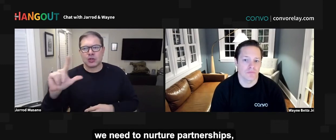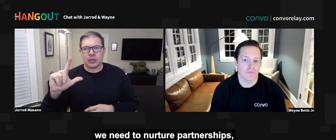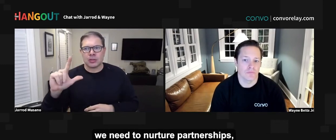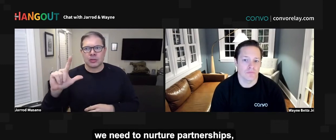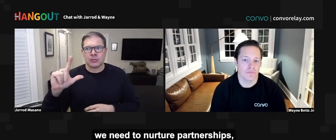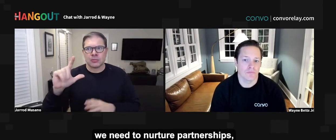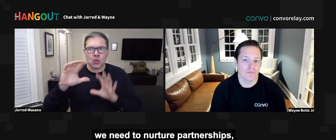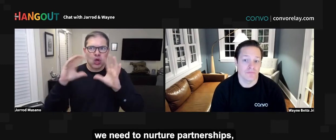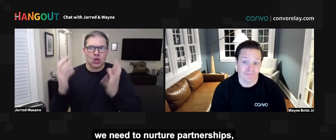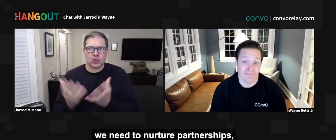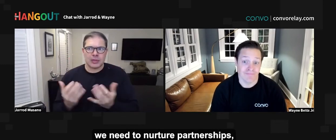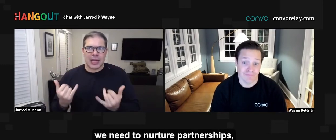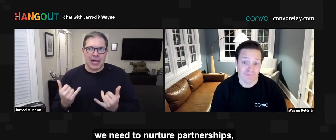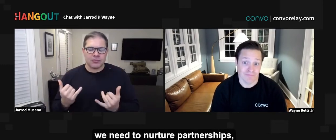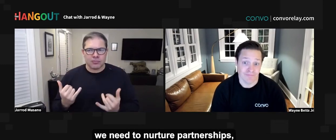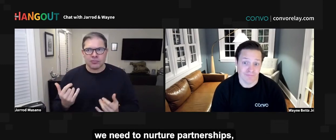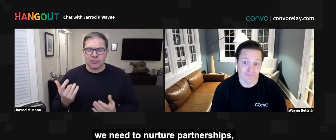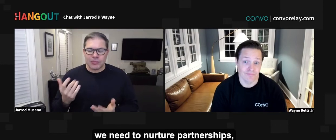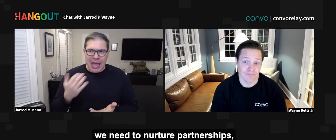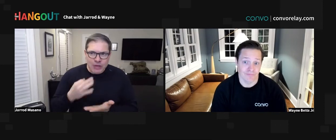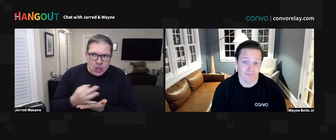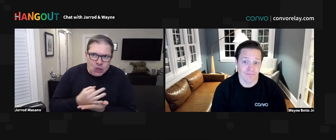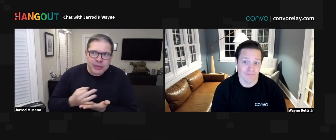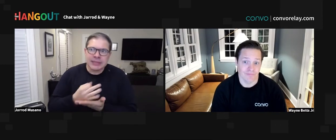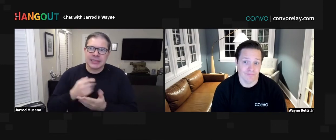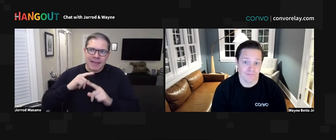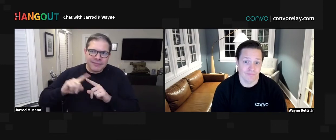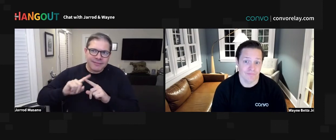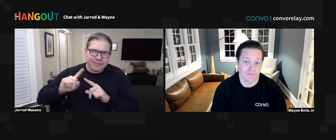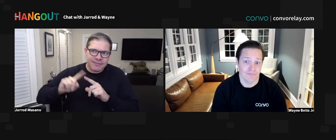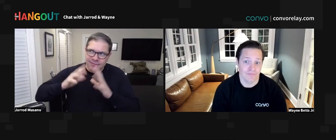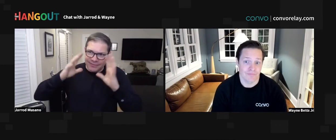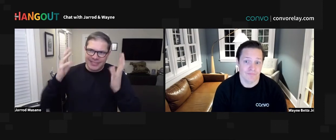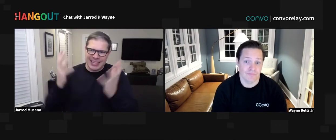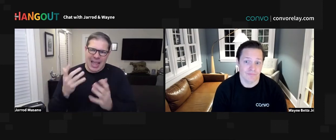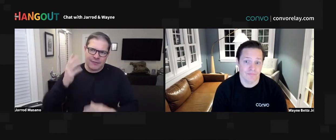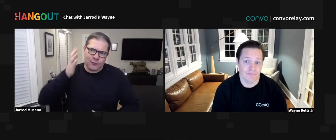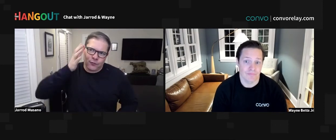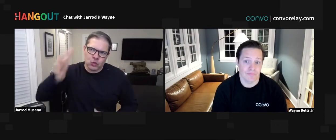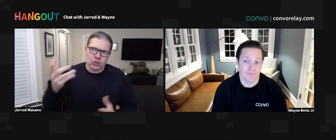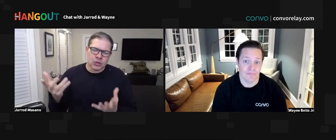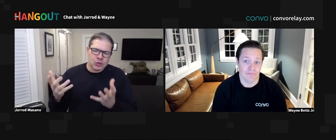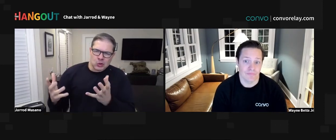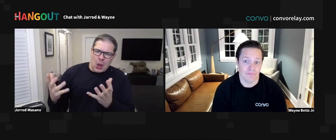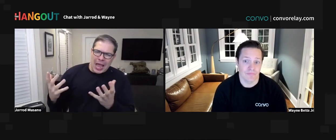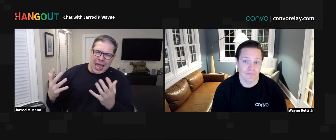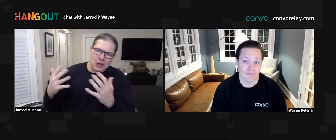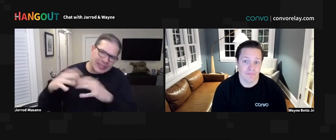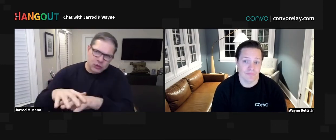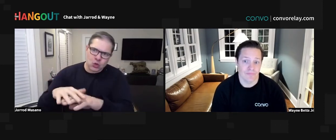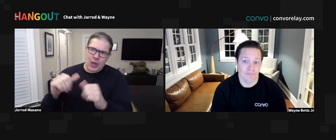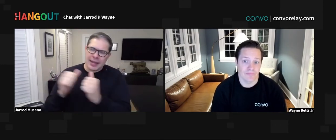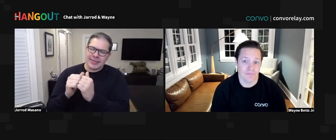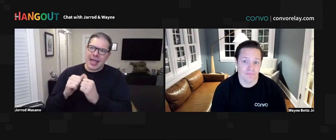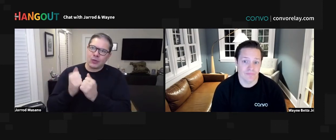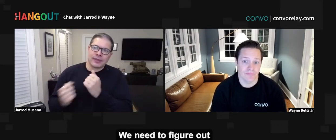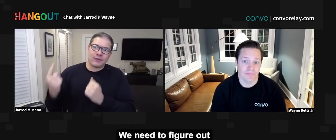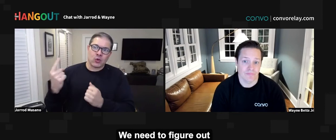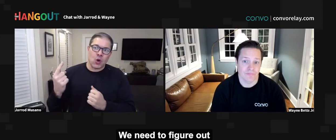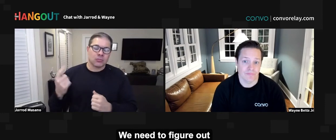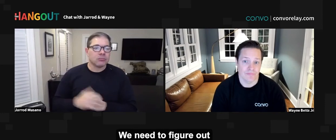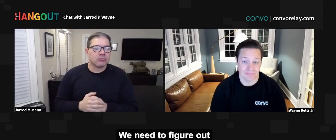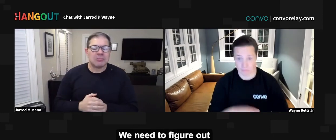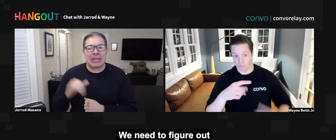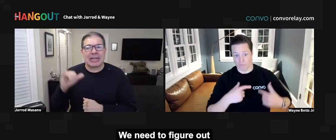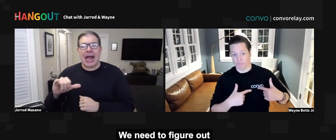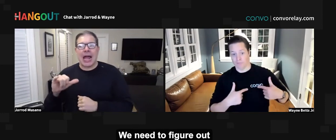we need to nurture partnerships, especially digitally. This is a digital world now. We've got digital currencies. I mean, that really is a future.